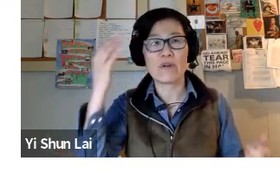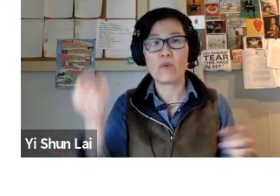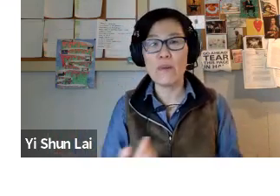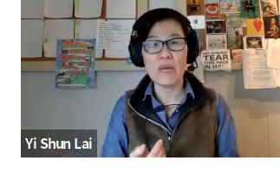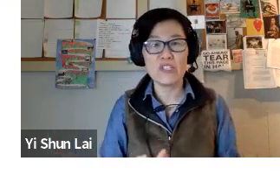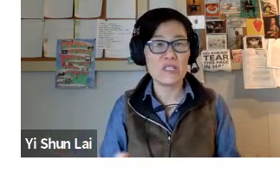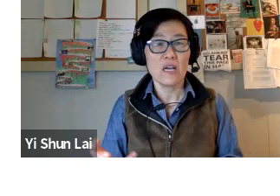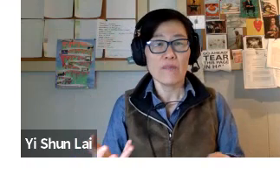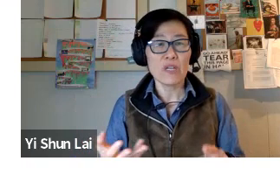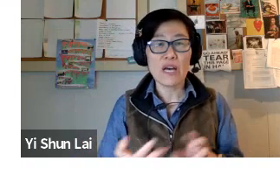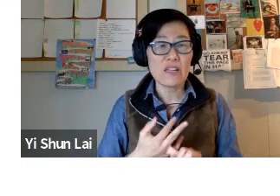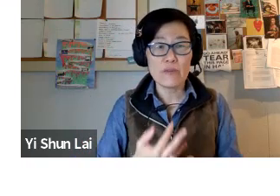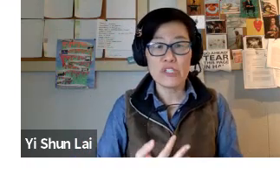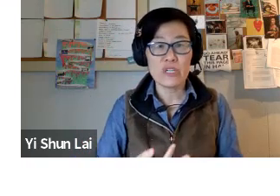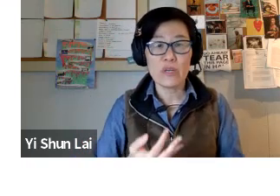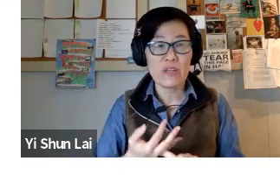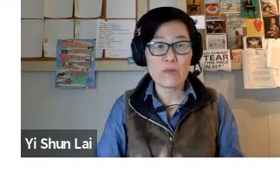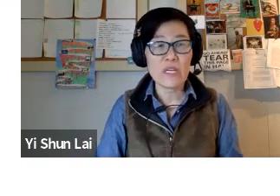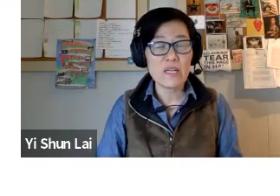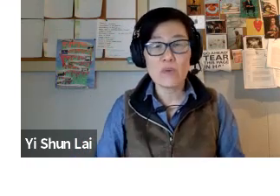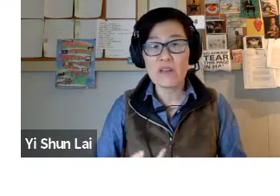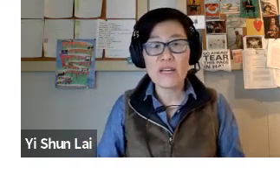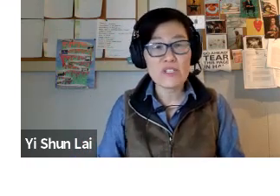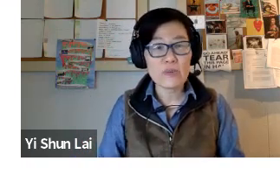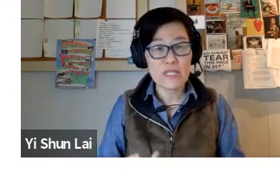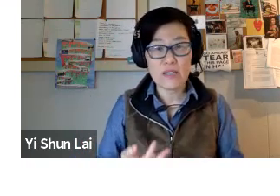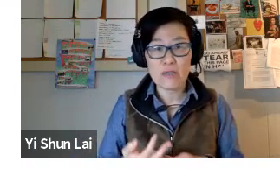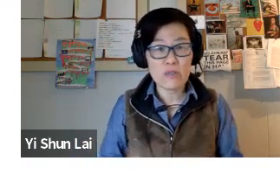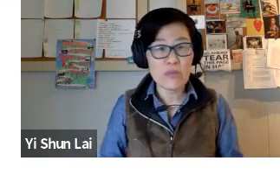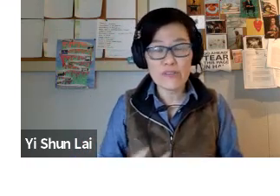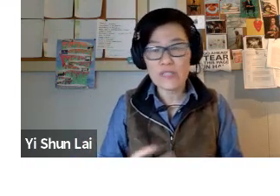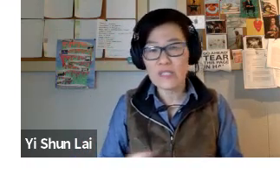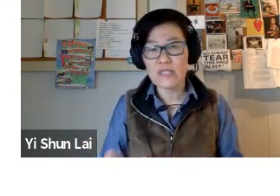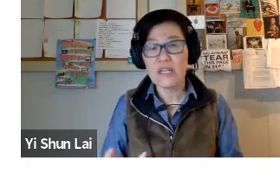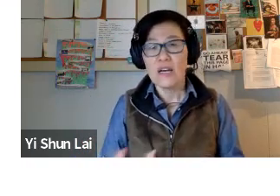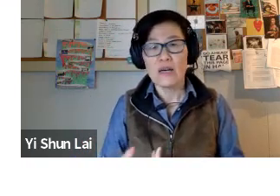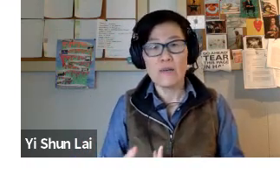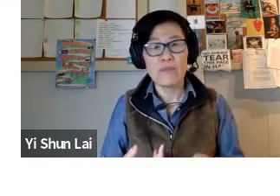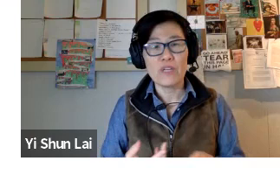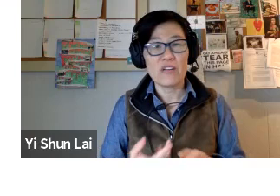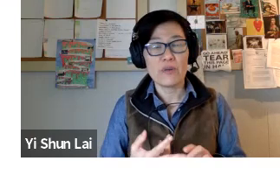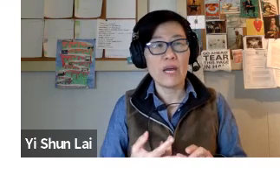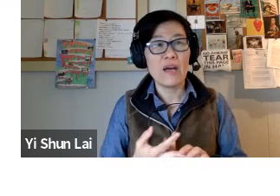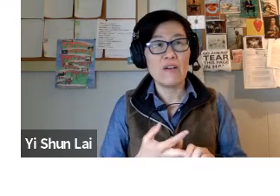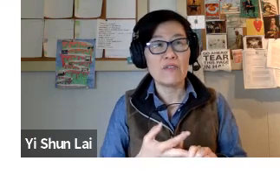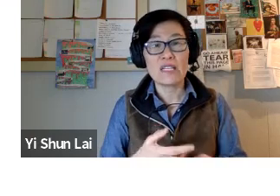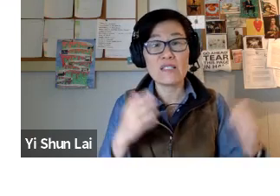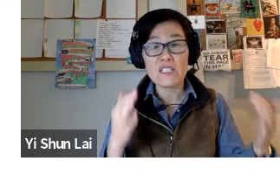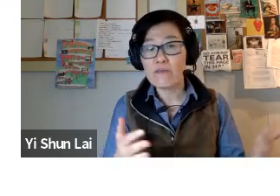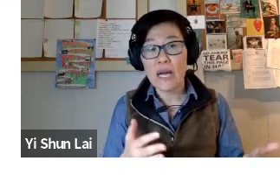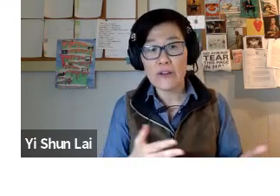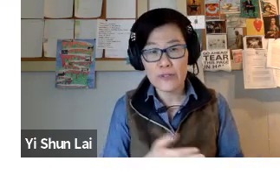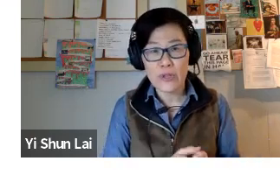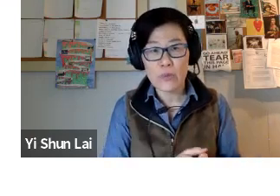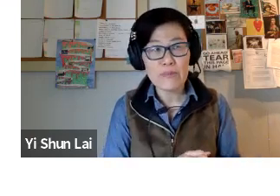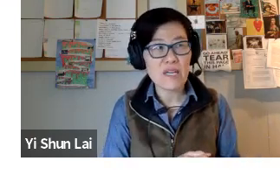who have their own web pages. A lot of the information on what they read and what they like to read is out there on Twitter, for instance. A lot of them have